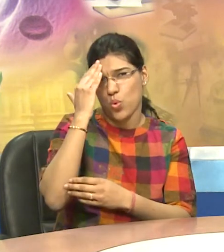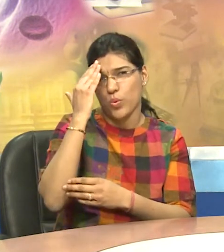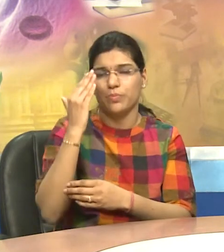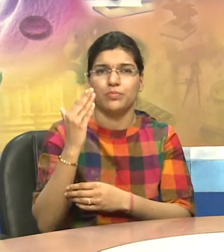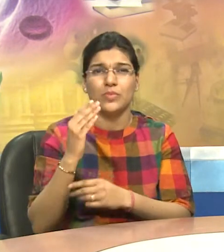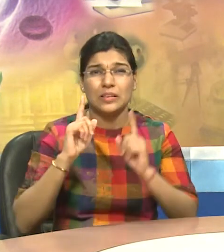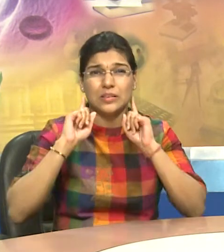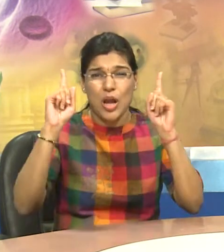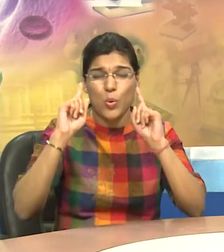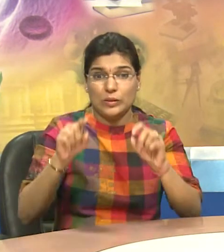You all know